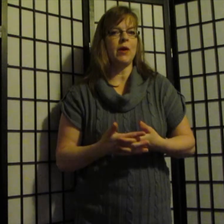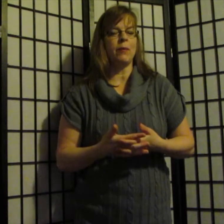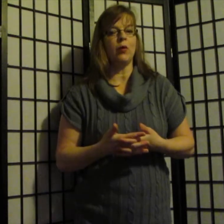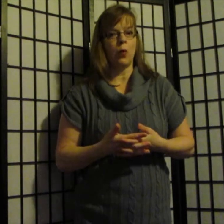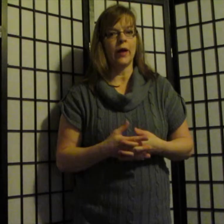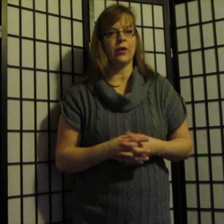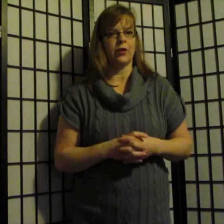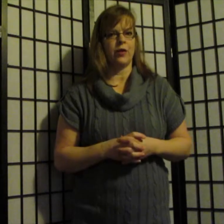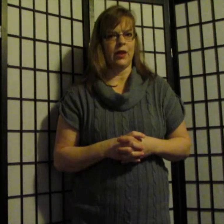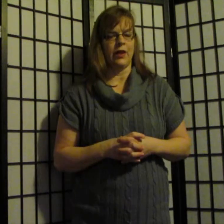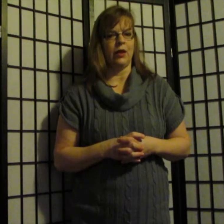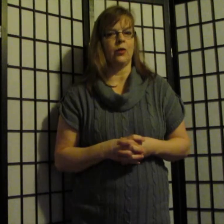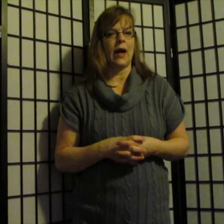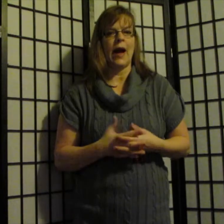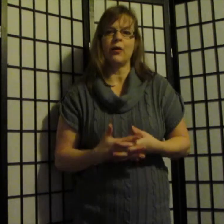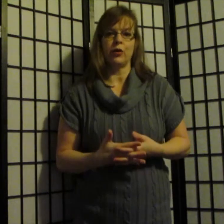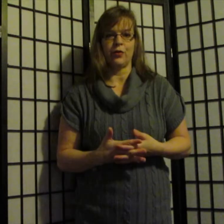people what you're thinking or how you're thinking.